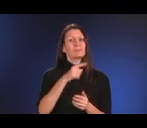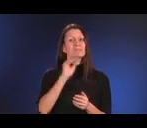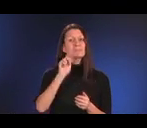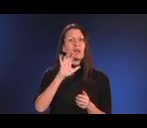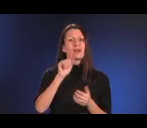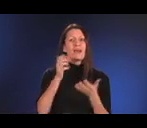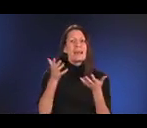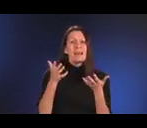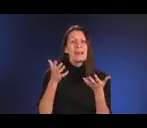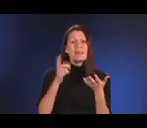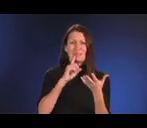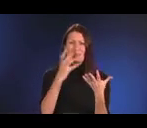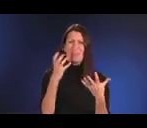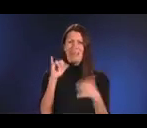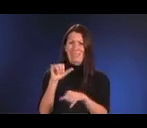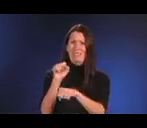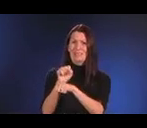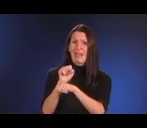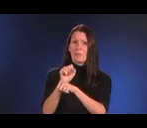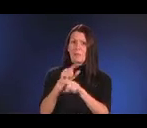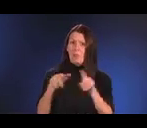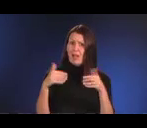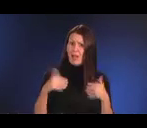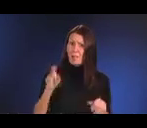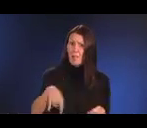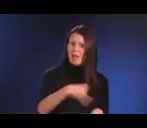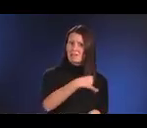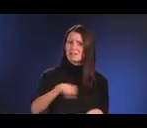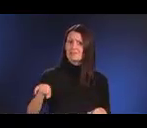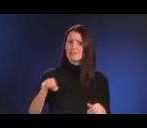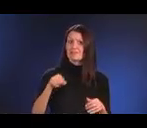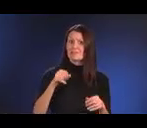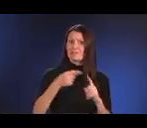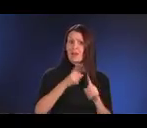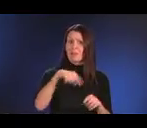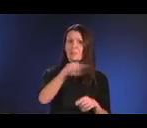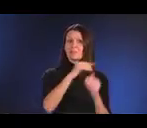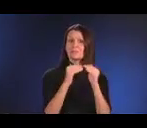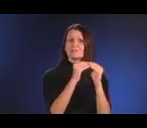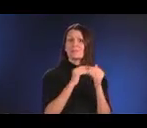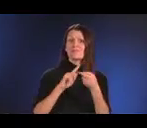Marcia really wants the job, but she's not sure she wants to give up these peer friendships.